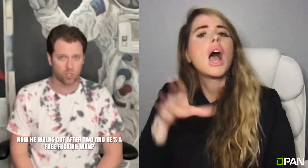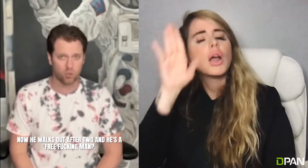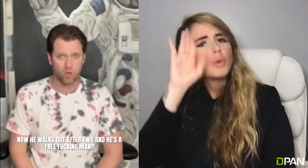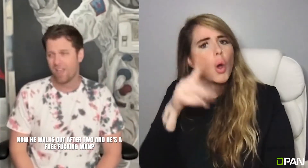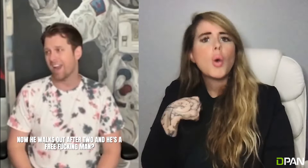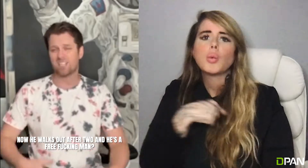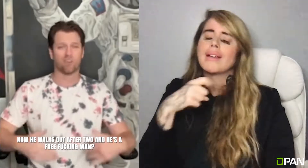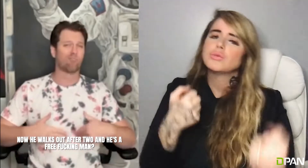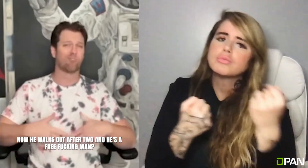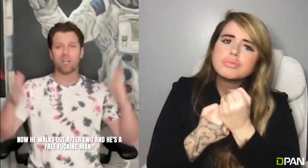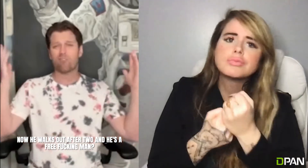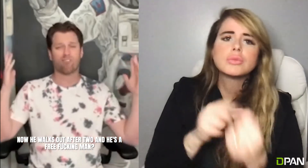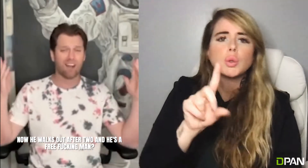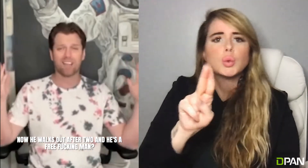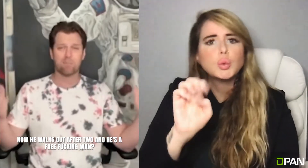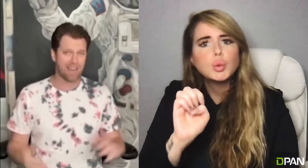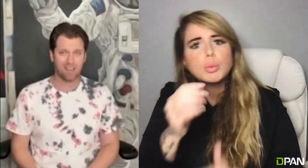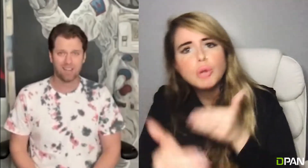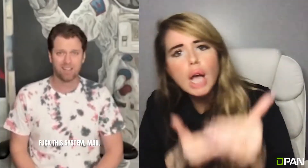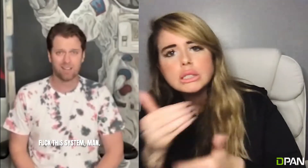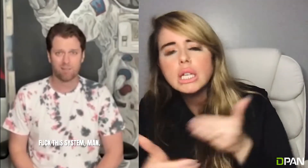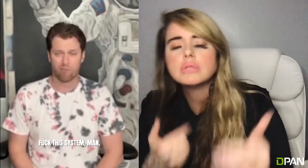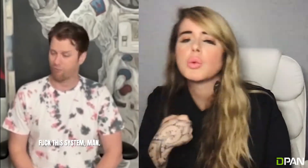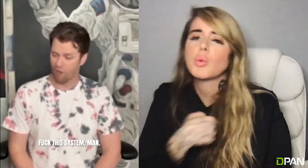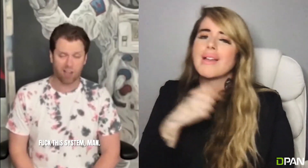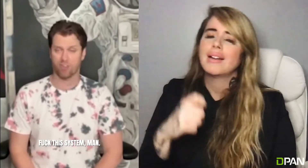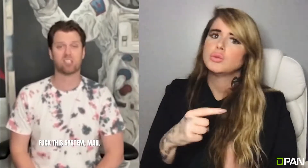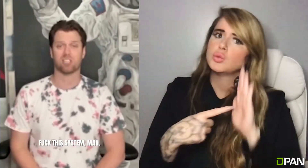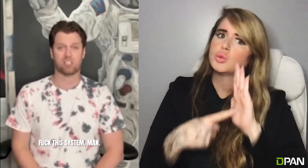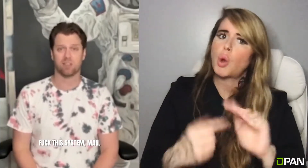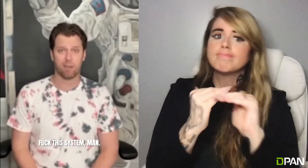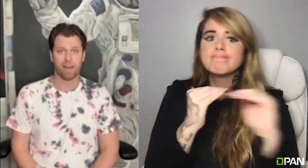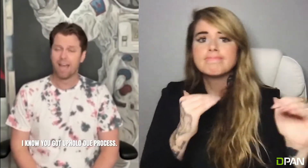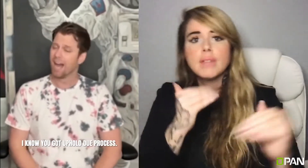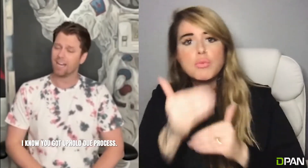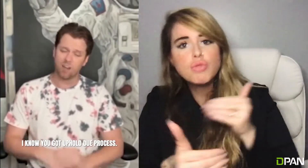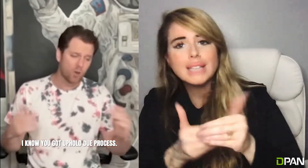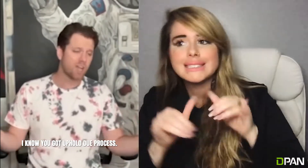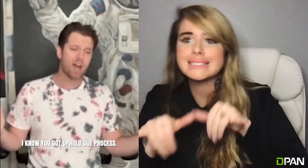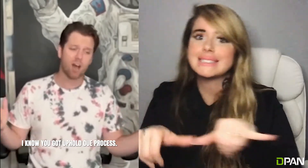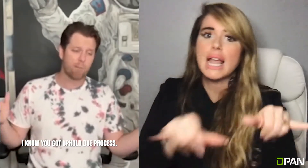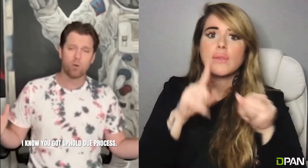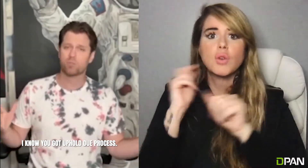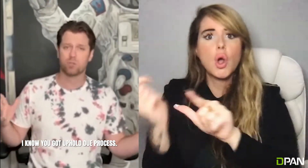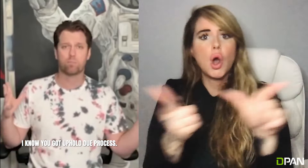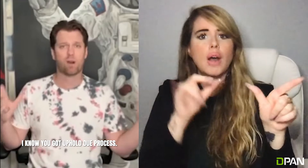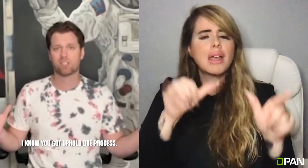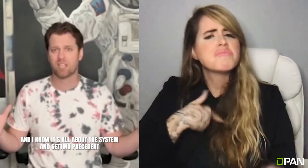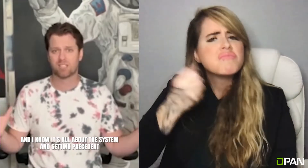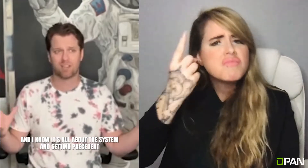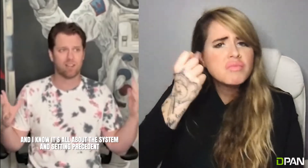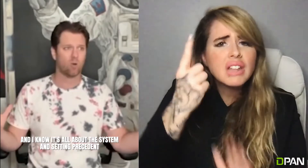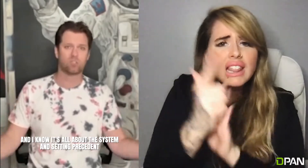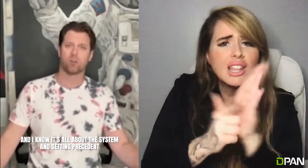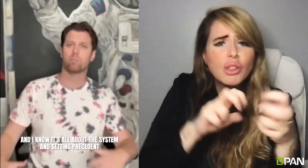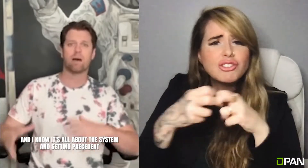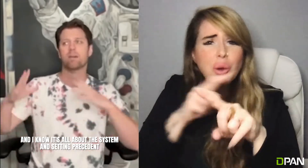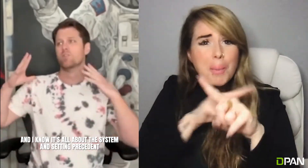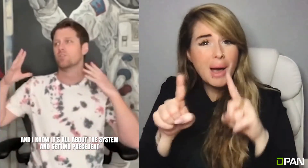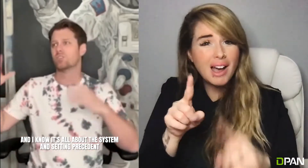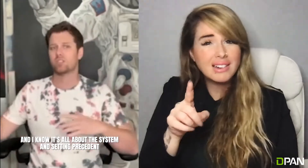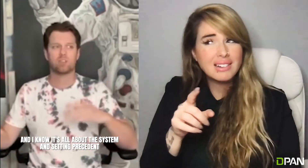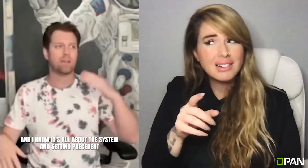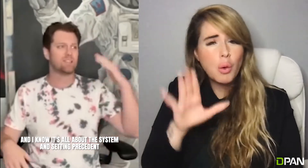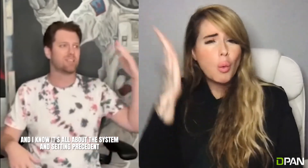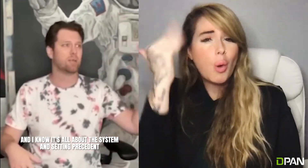after 2 and he's a free fucking man? Fuck this system, man. I know you gotta uphold due process, and I know it's all about